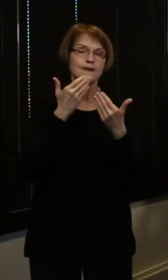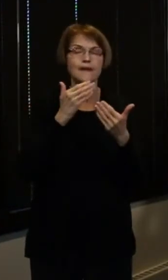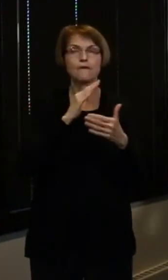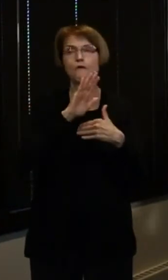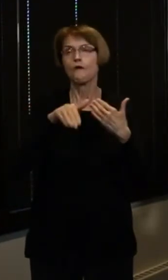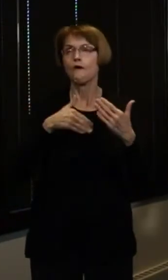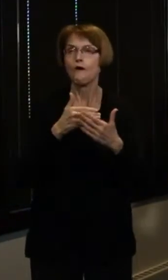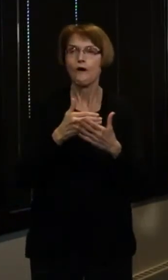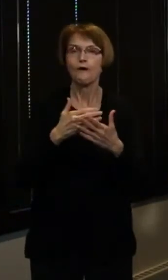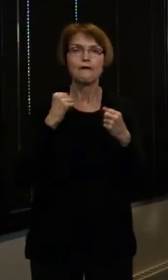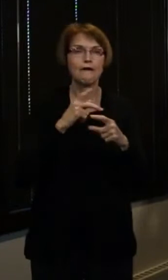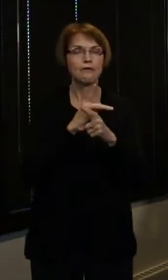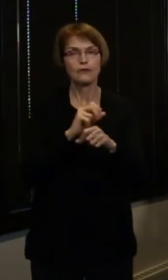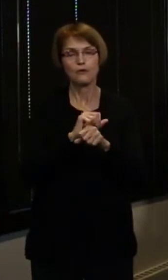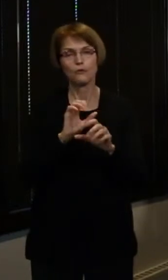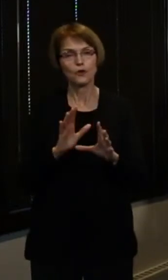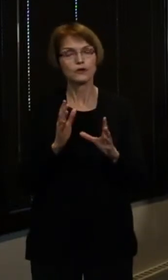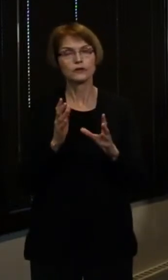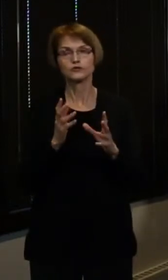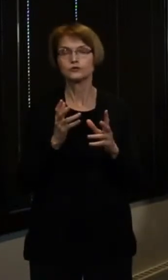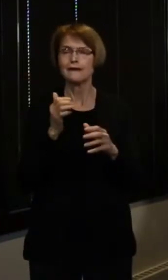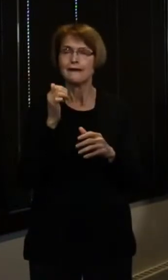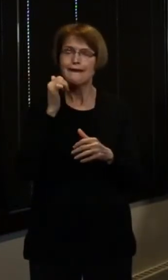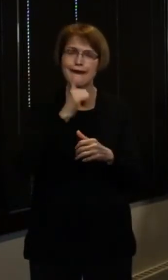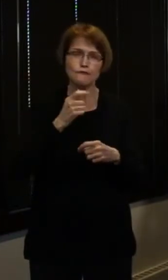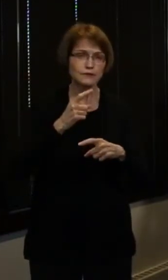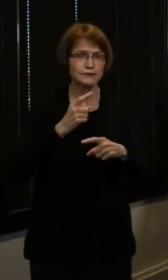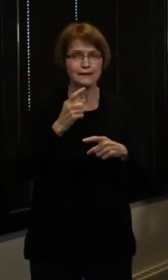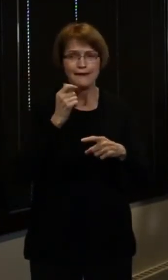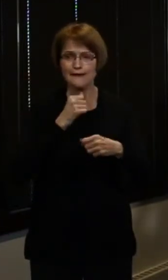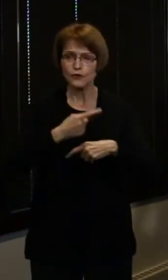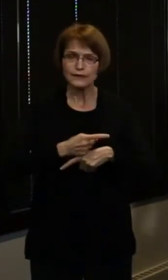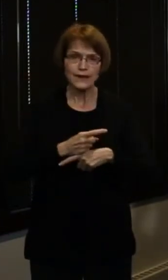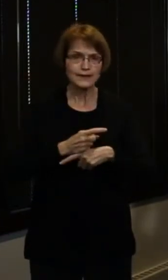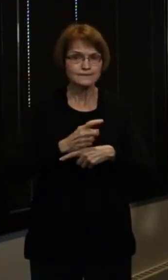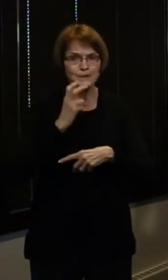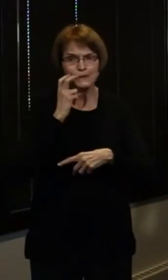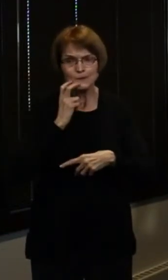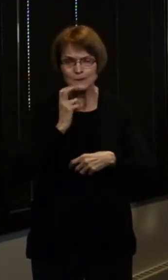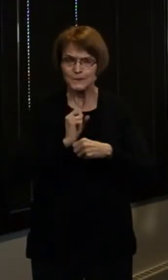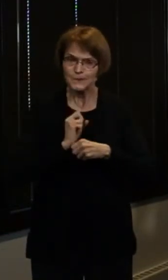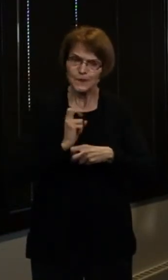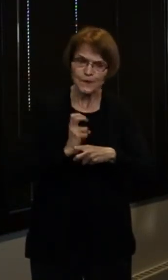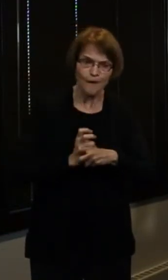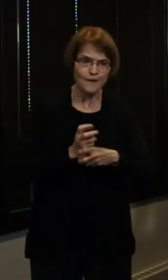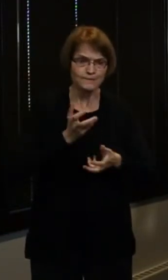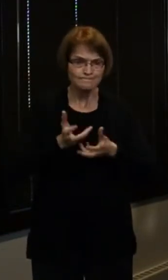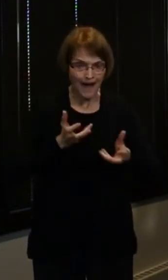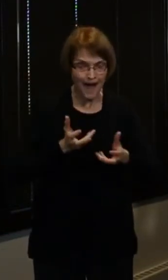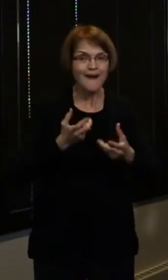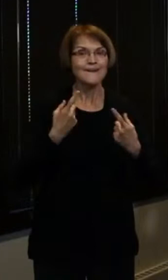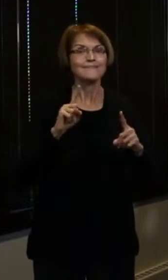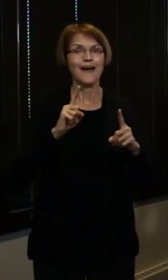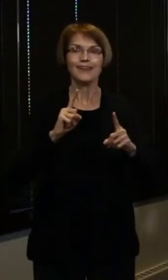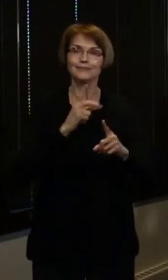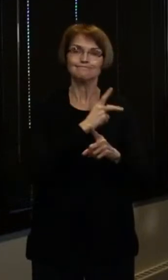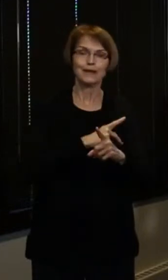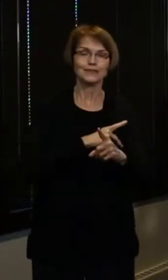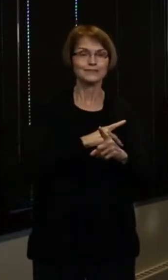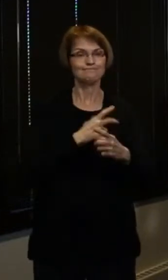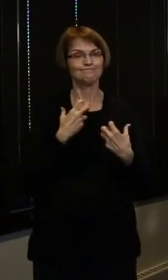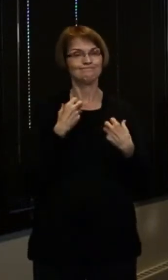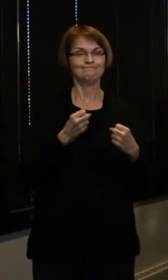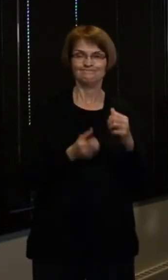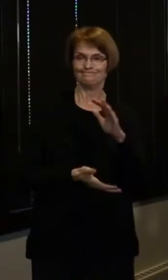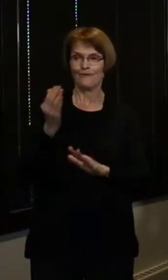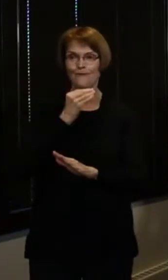of our healthcare workers who've worked so hard throughout this entire past year to get these patients well enough to go home. So thank you